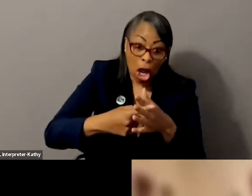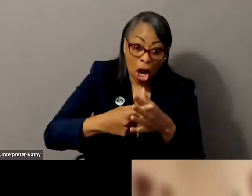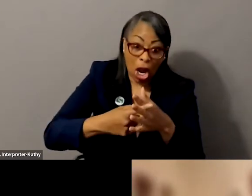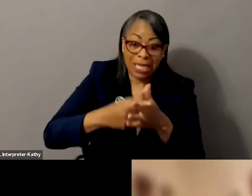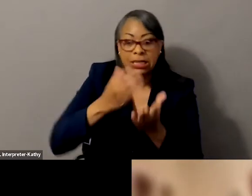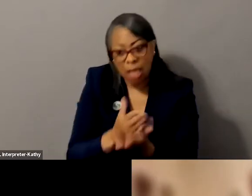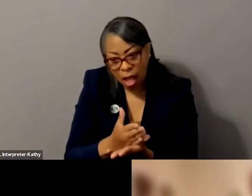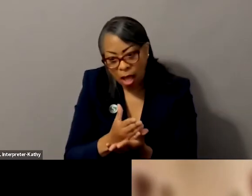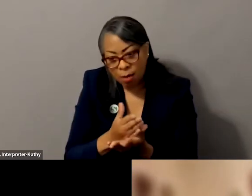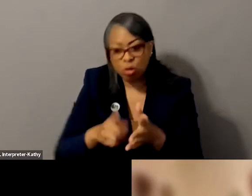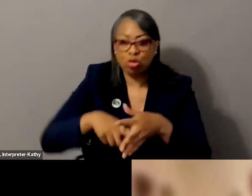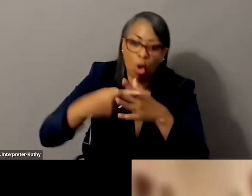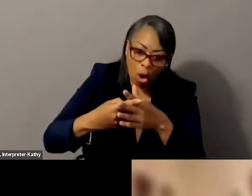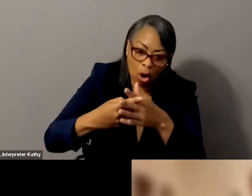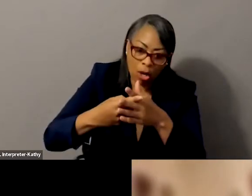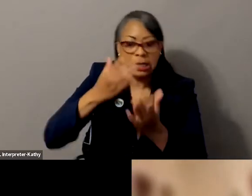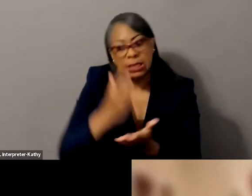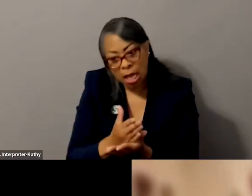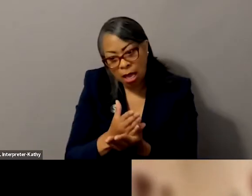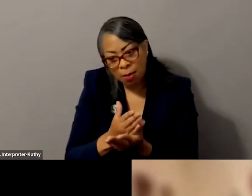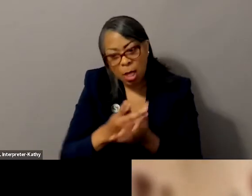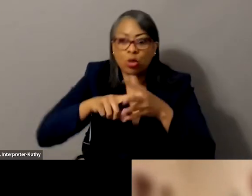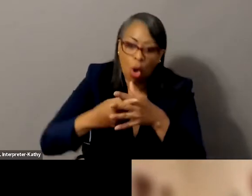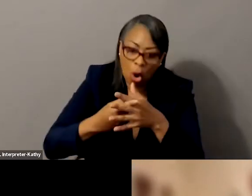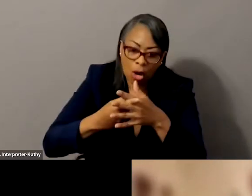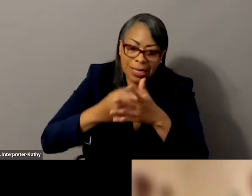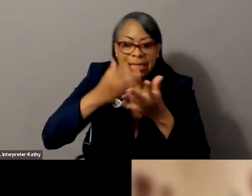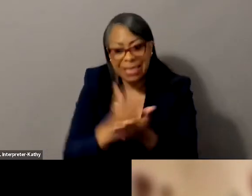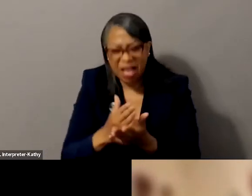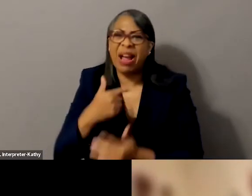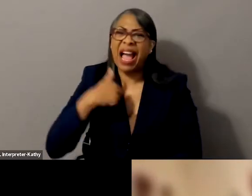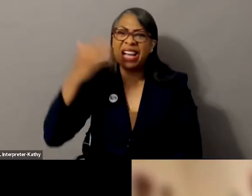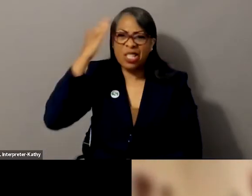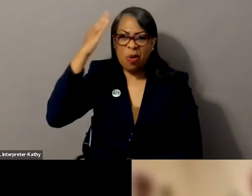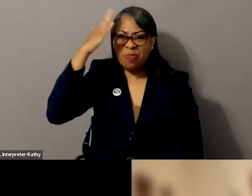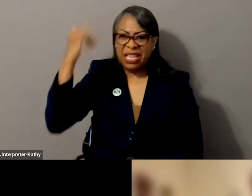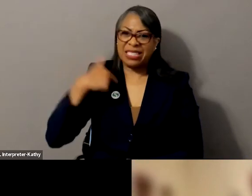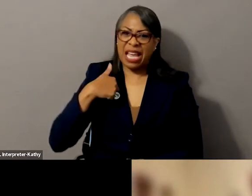and stops. I know, because I've been here 30 years looking at it.